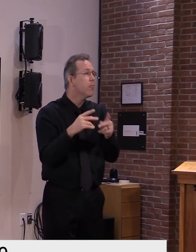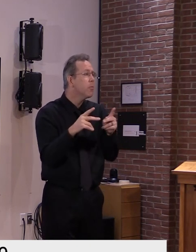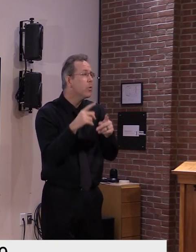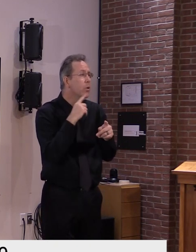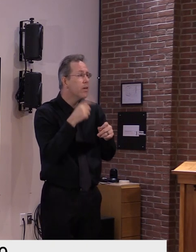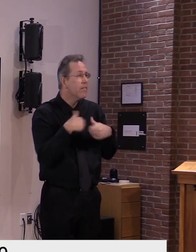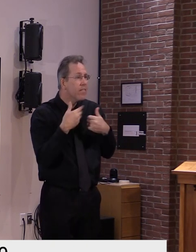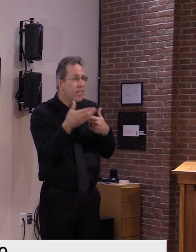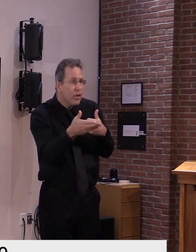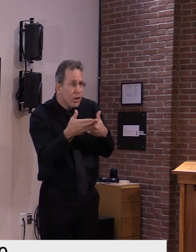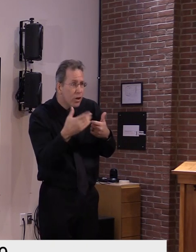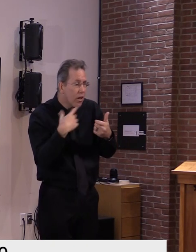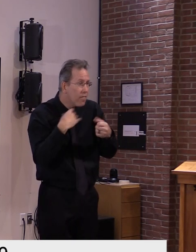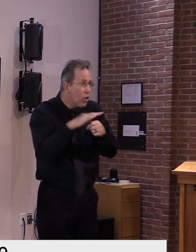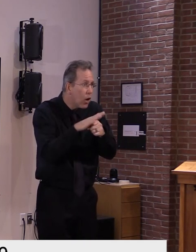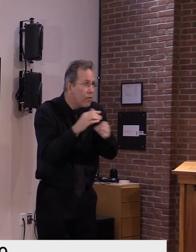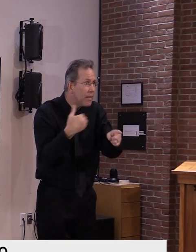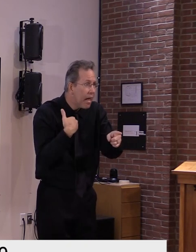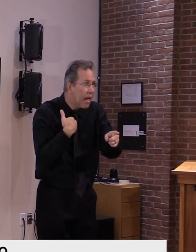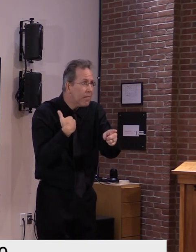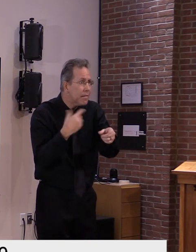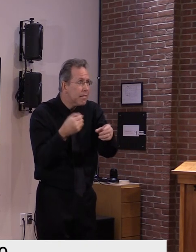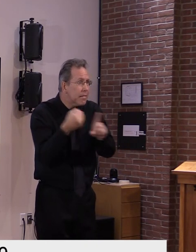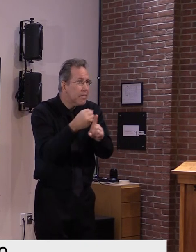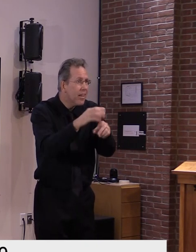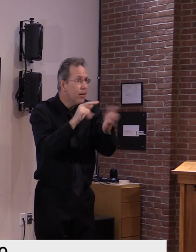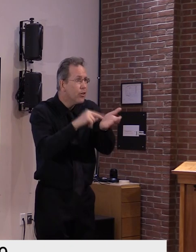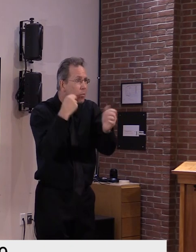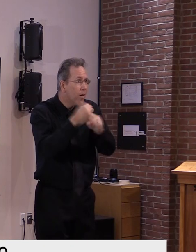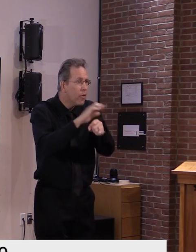point, so that assessment's made and then the shipment's done.